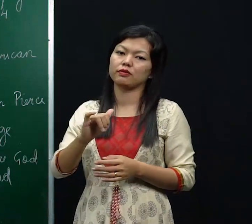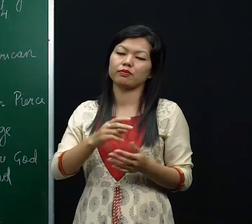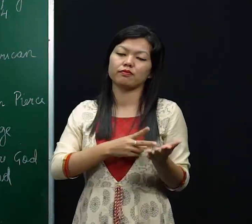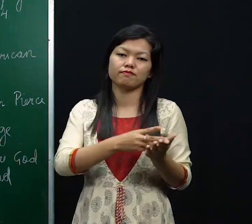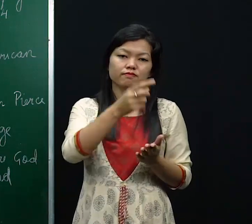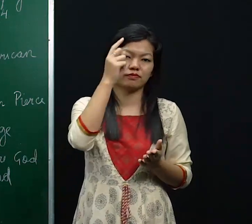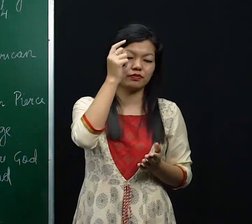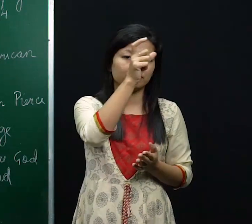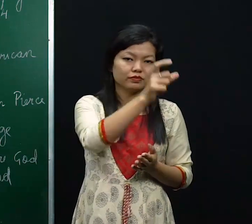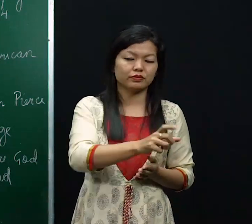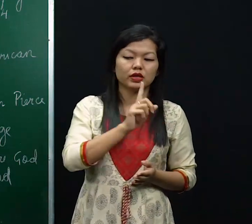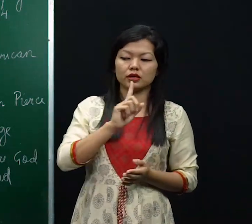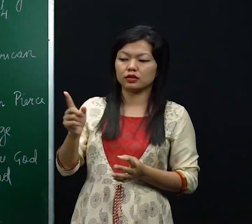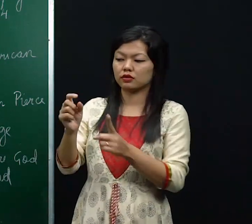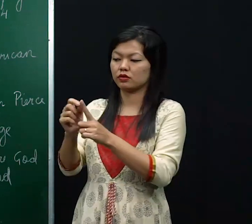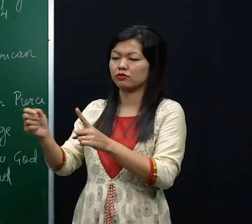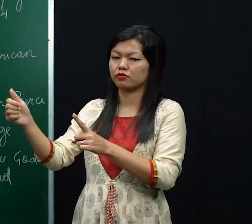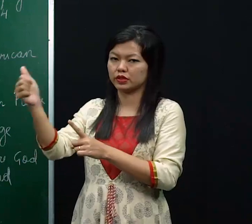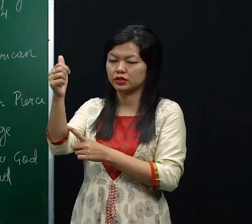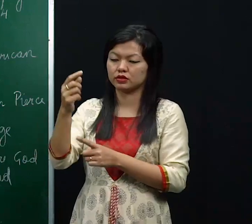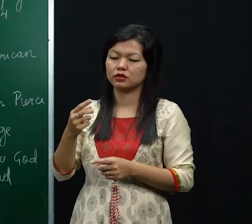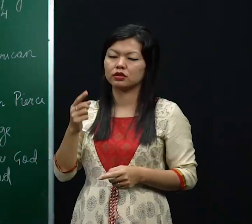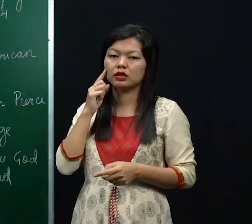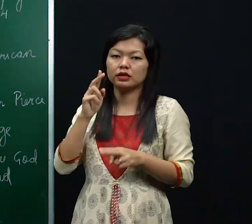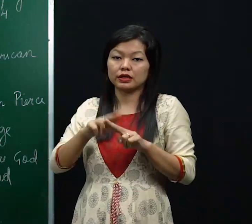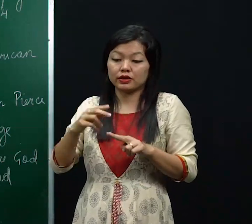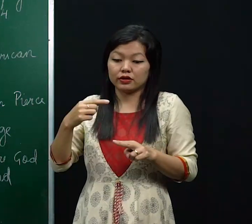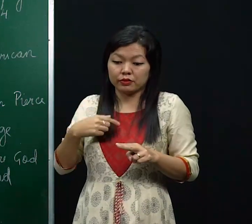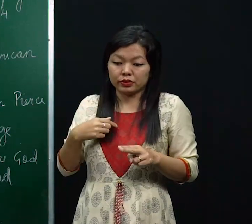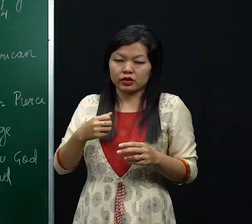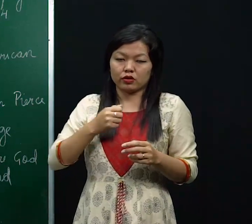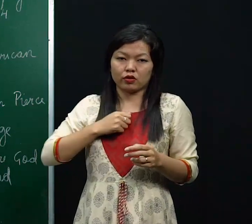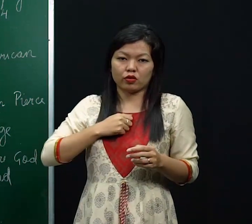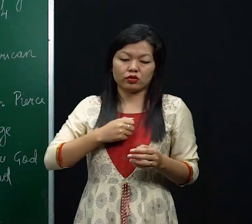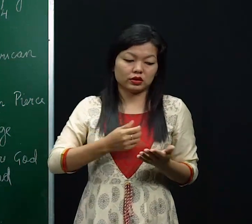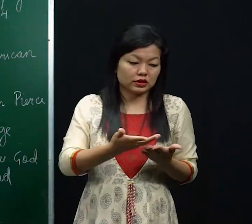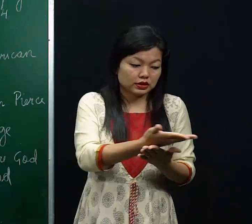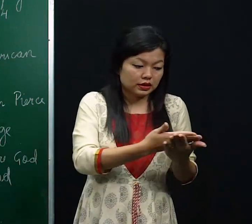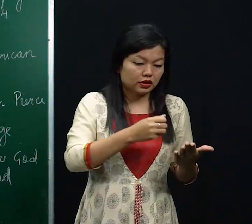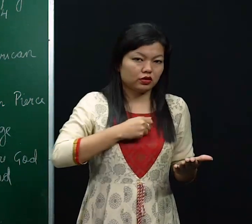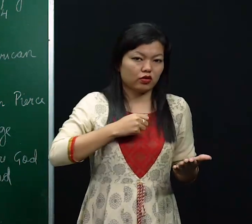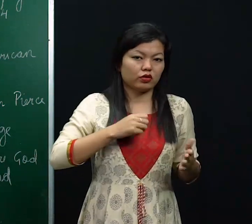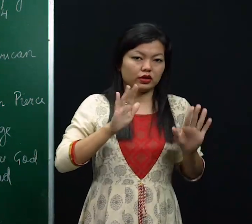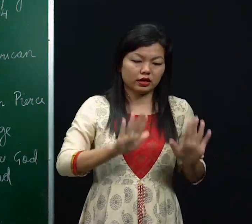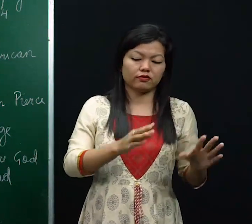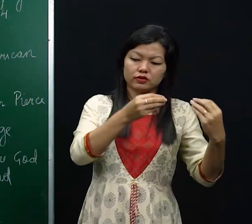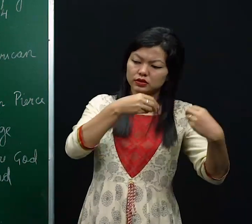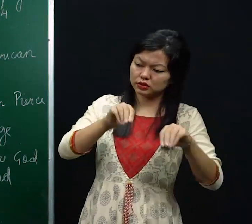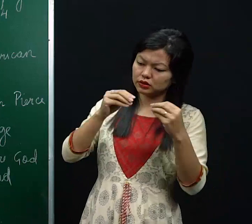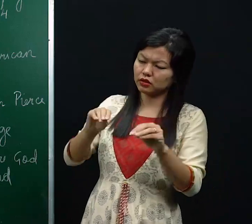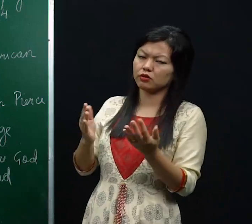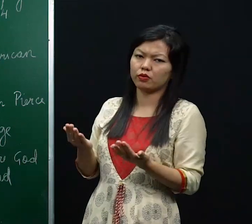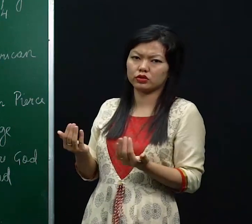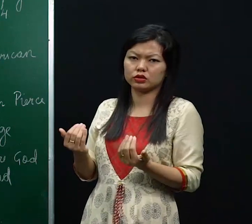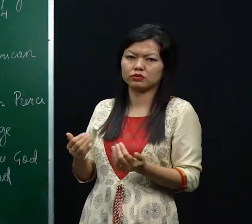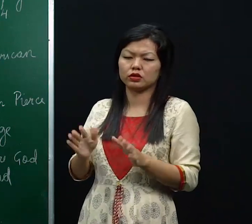have sold it out to you. But it does not belong to me, and I don't have any idea of what I can sell to you when